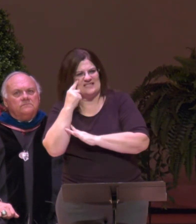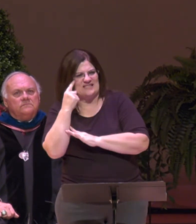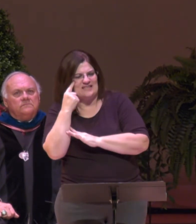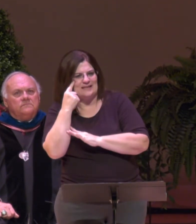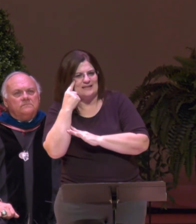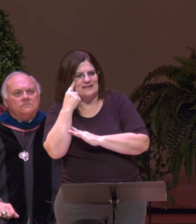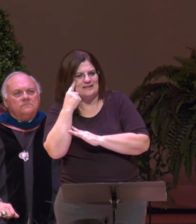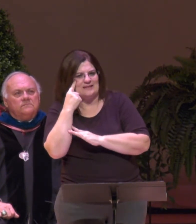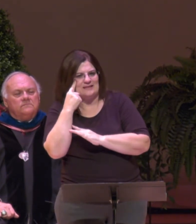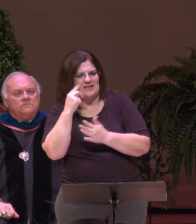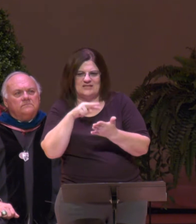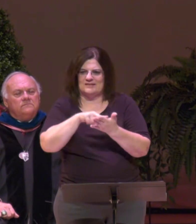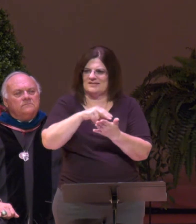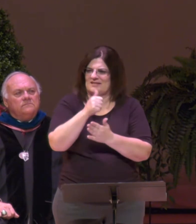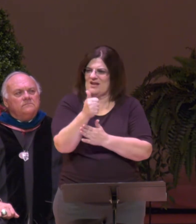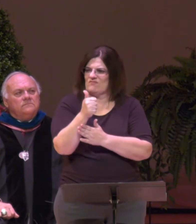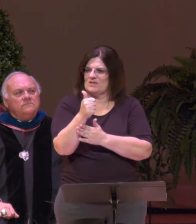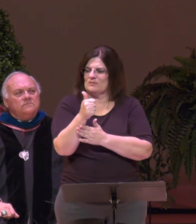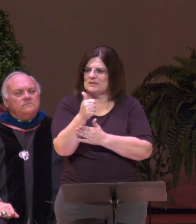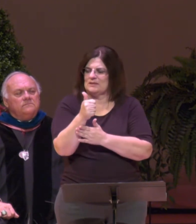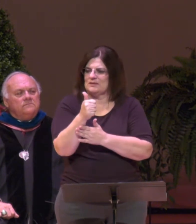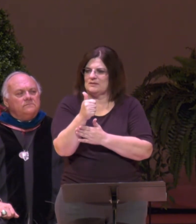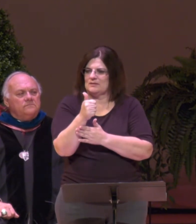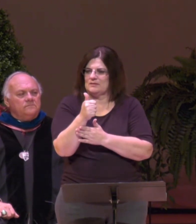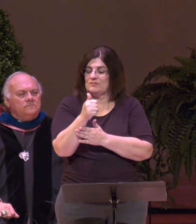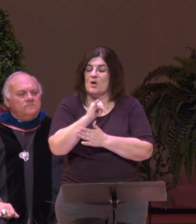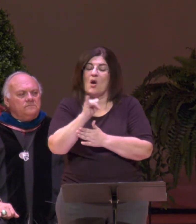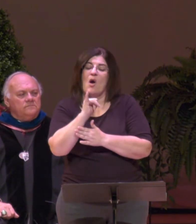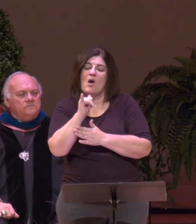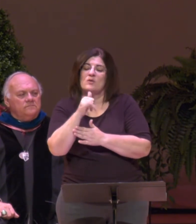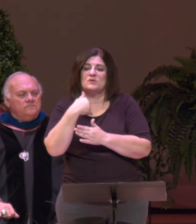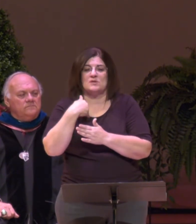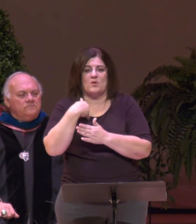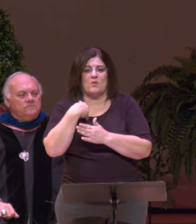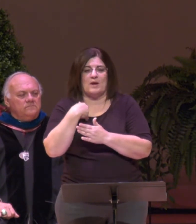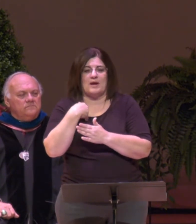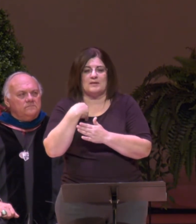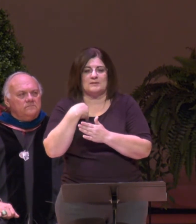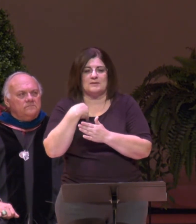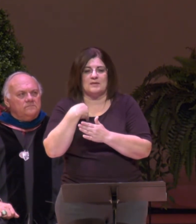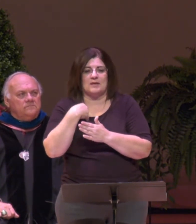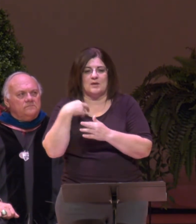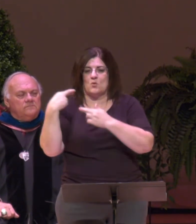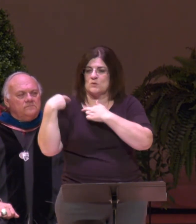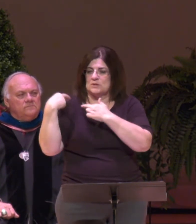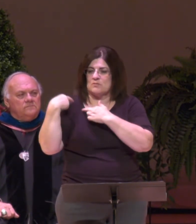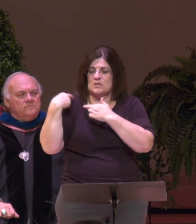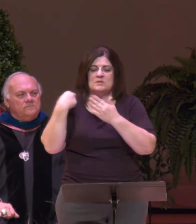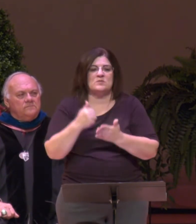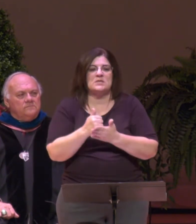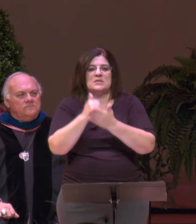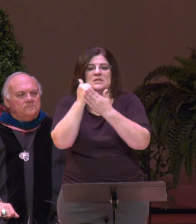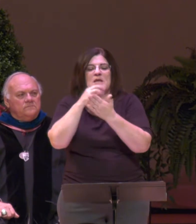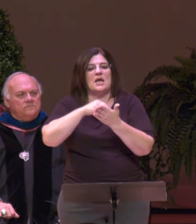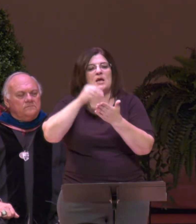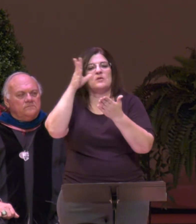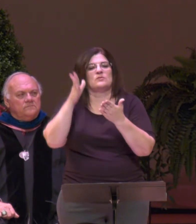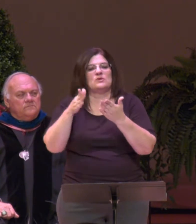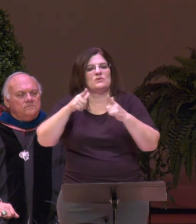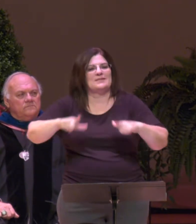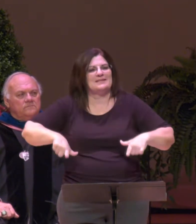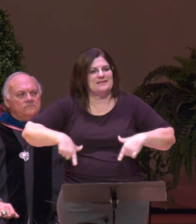stand on their own in their profession. But I believe also a university has an obligation to help students live lives of